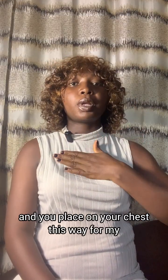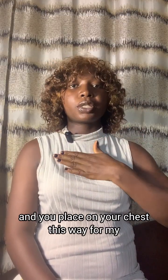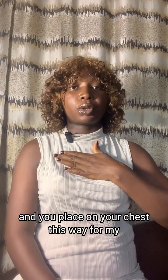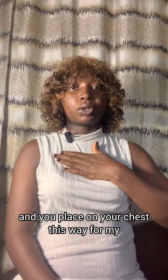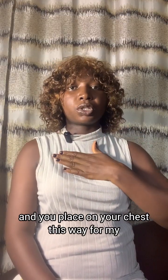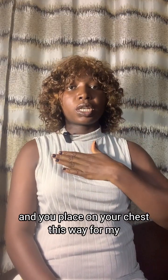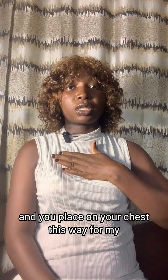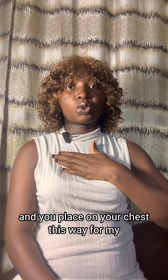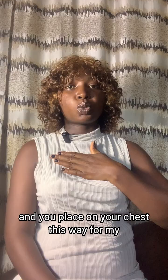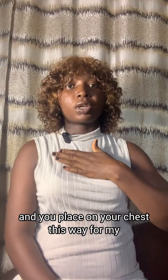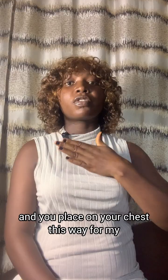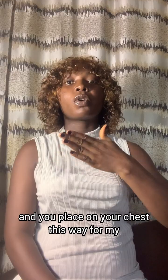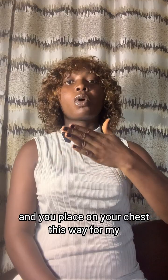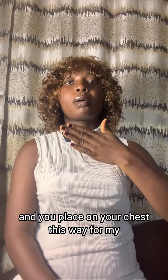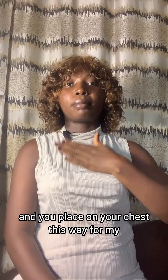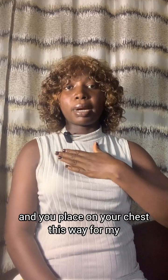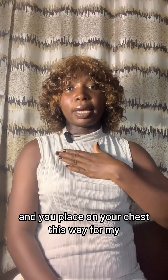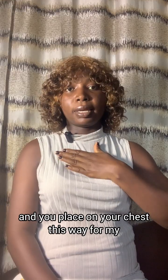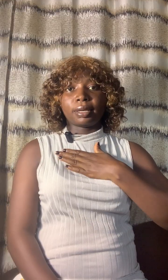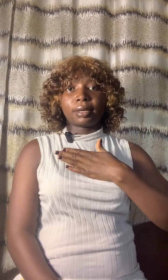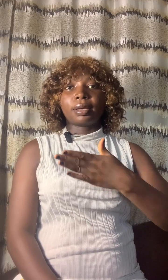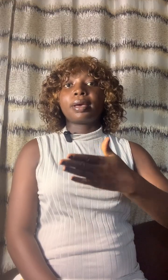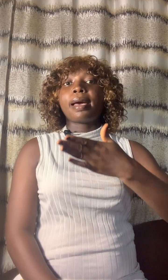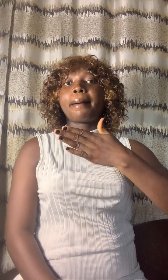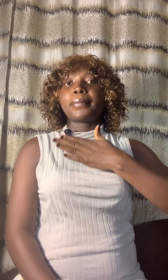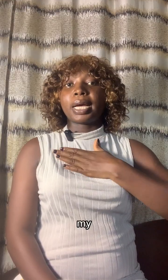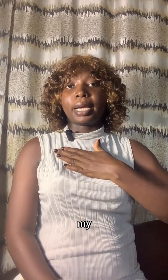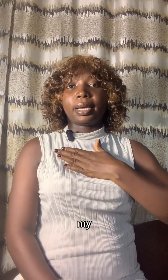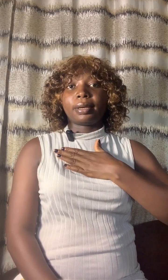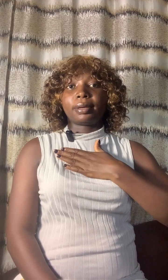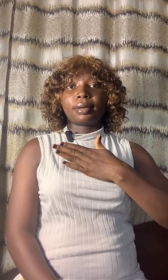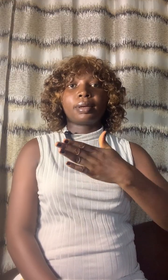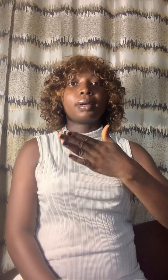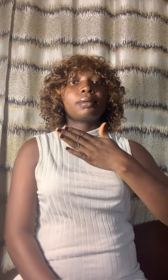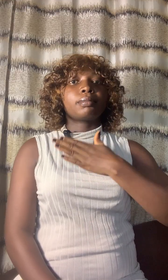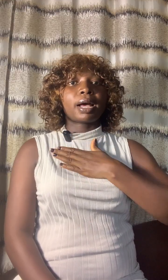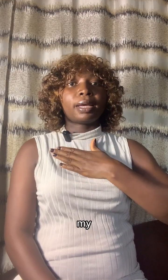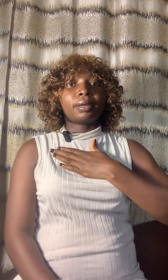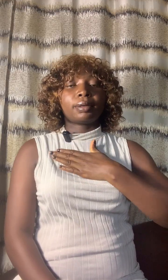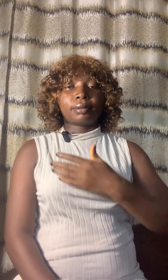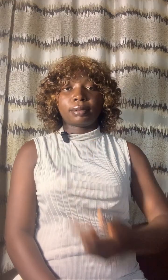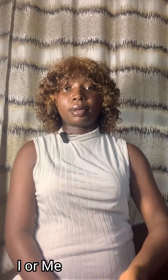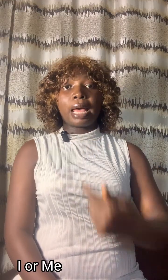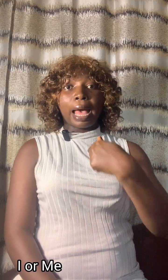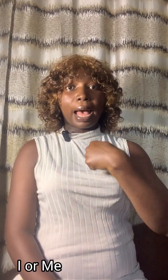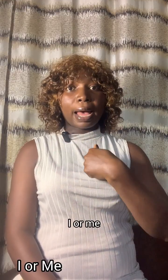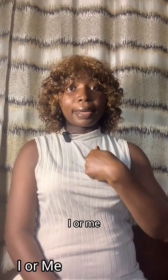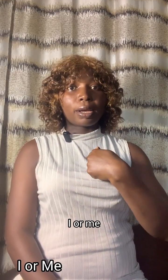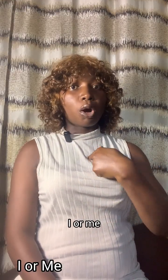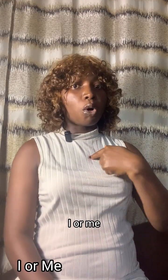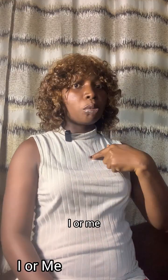place on your chest this way for my, my, my. I or